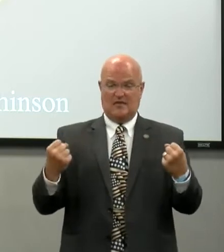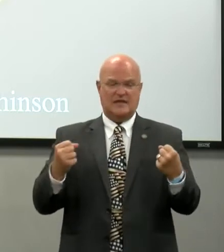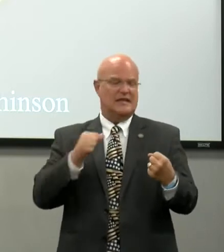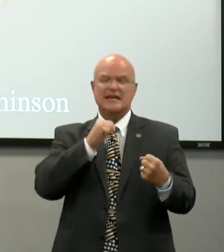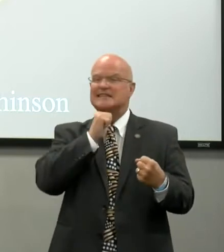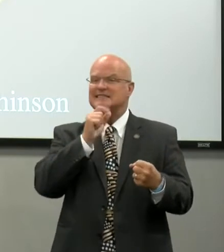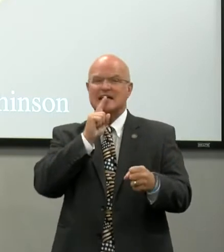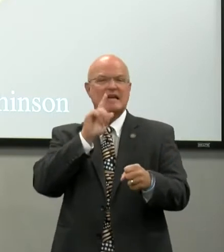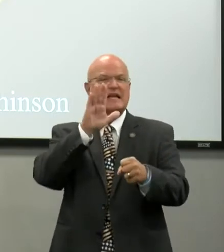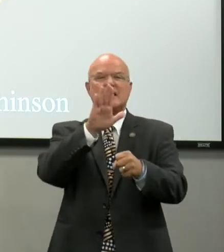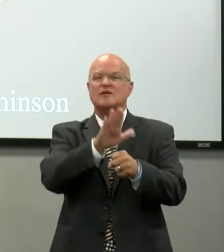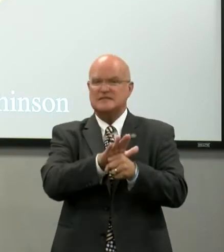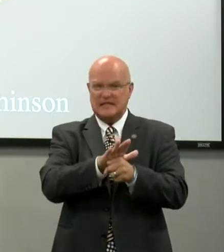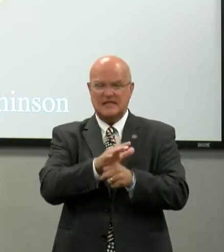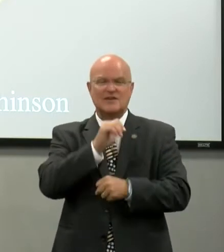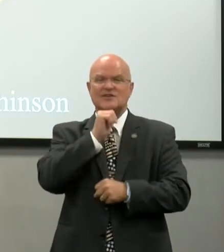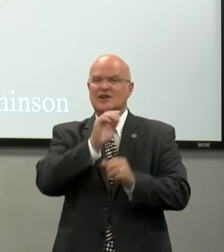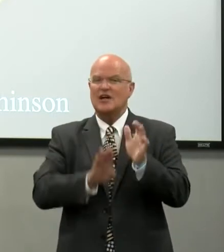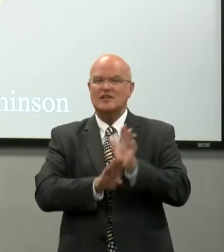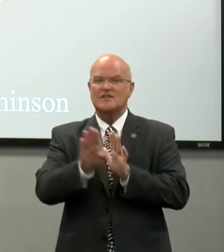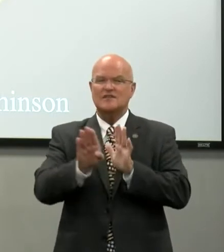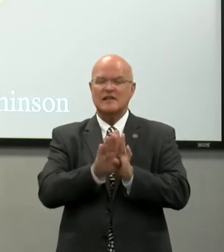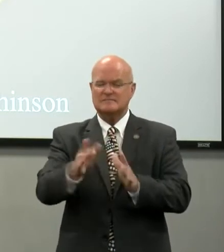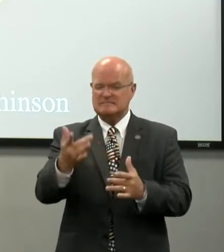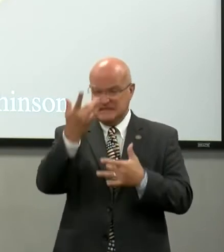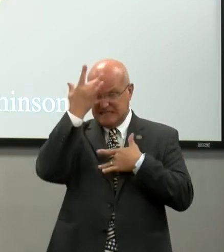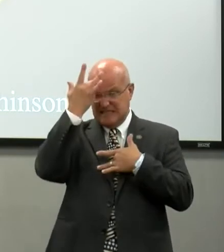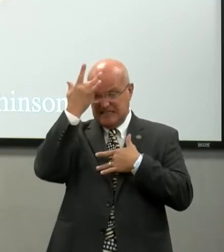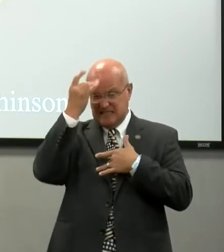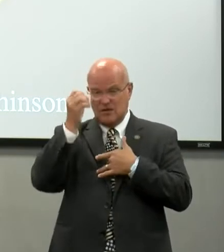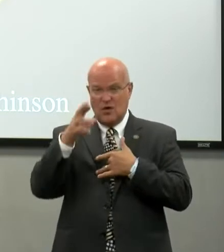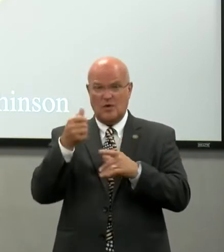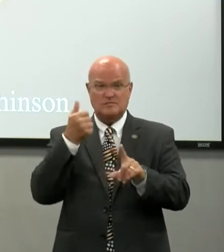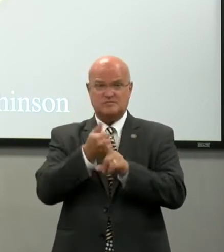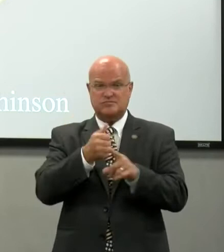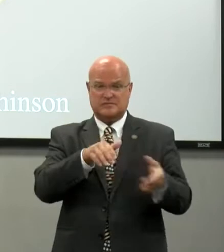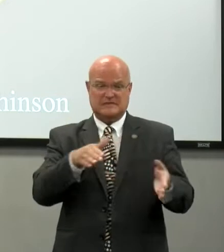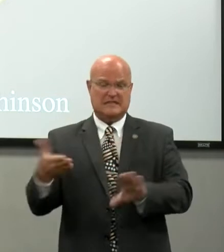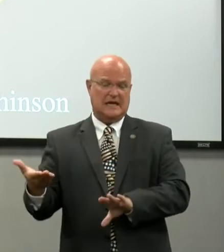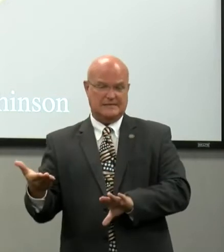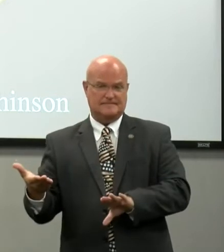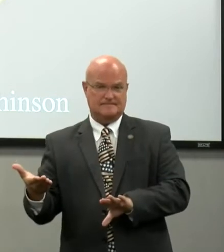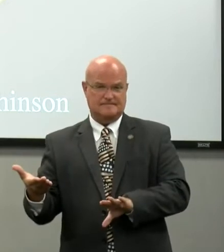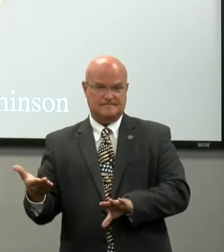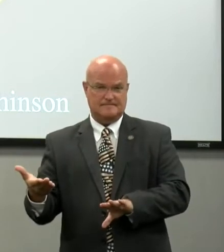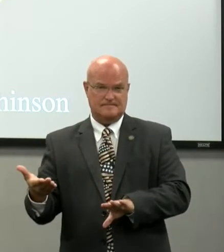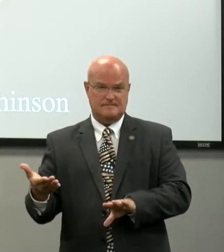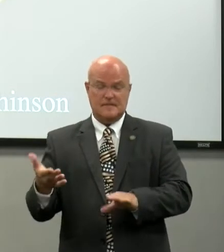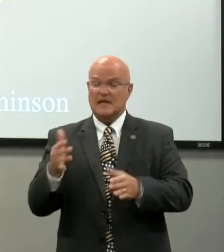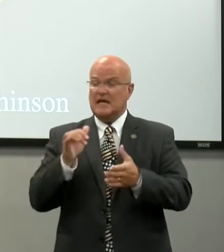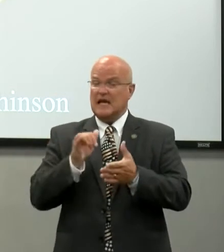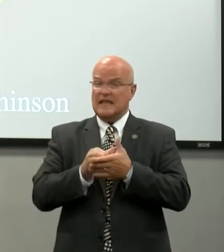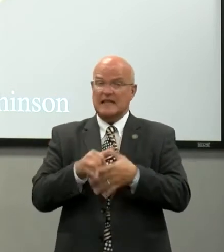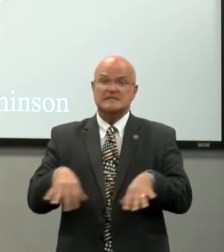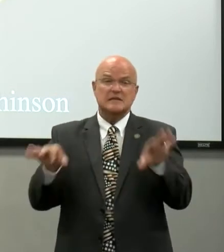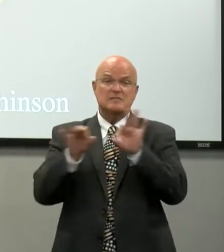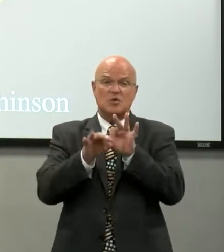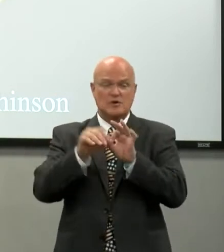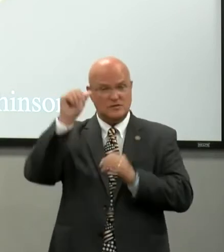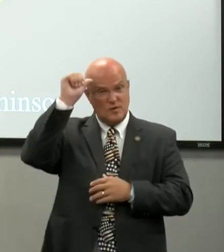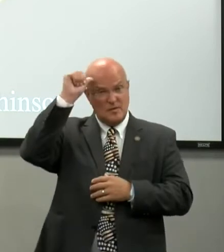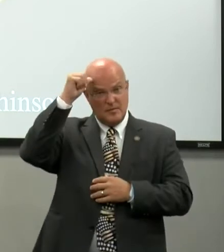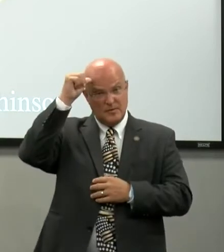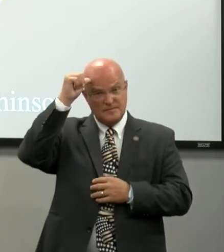not a guarantee that you will not develop severe disease or have a fatal outcome. And that is very important to keep in